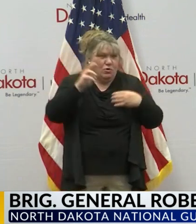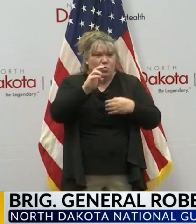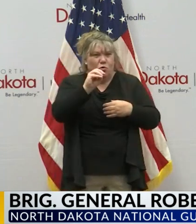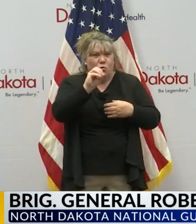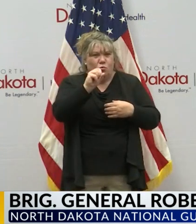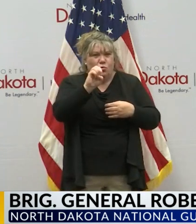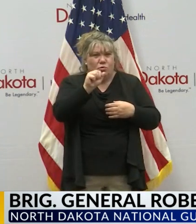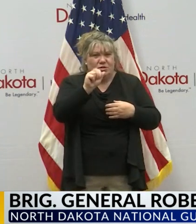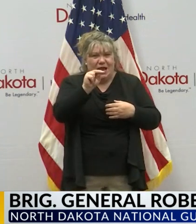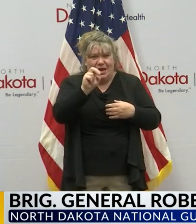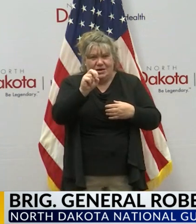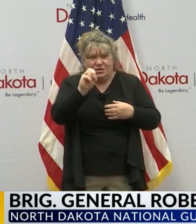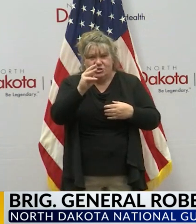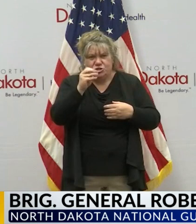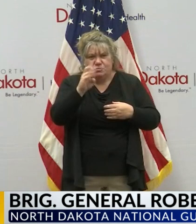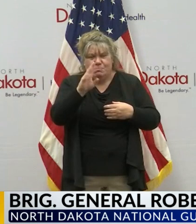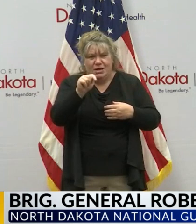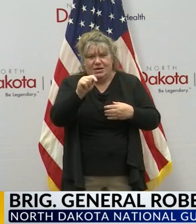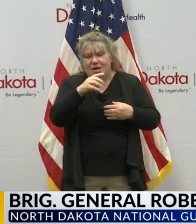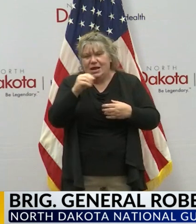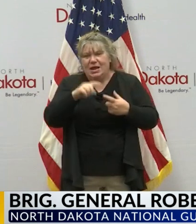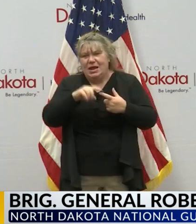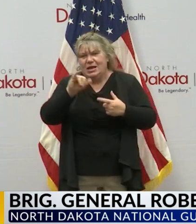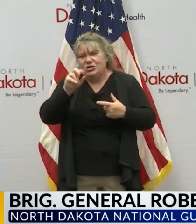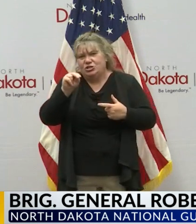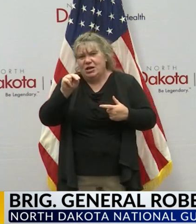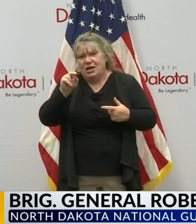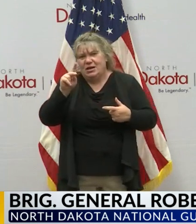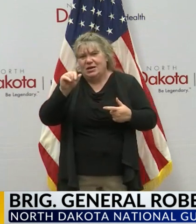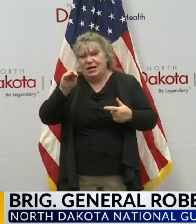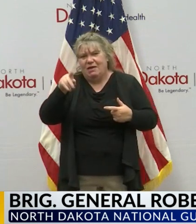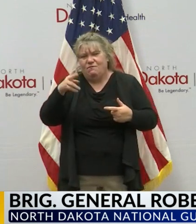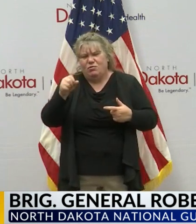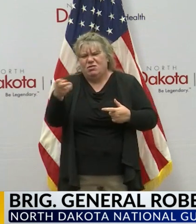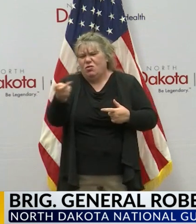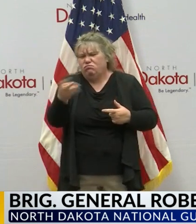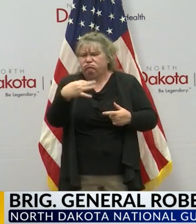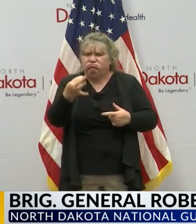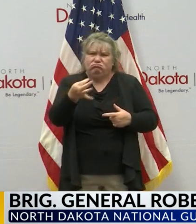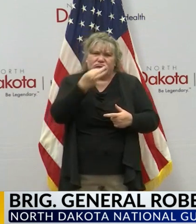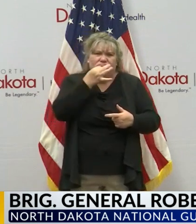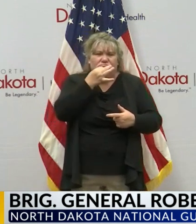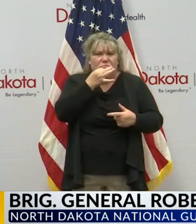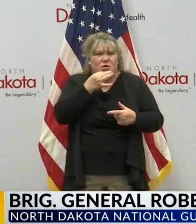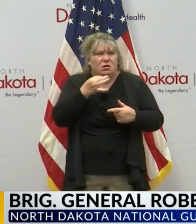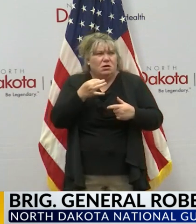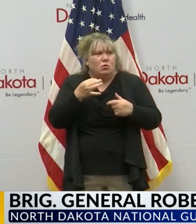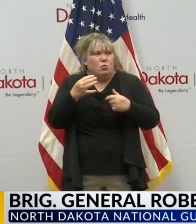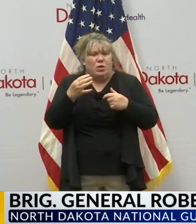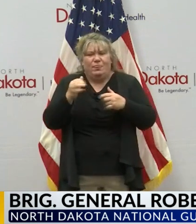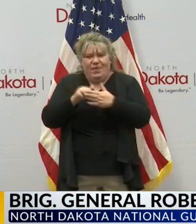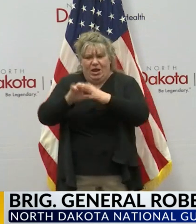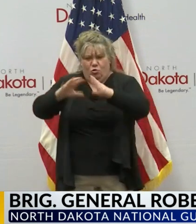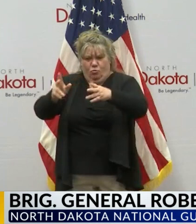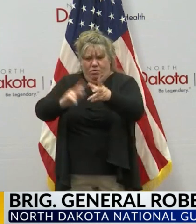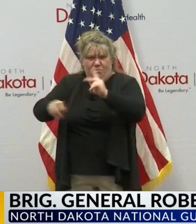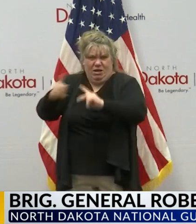Schmidt and Jan Campos. They're doing a great job with that priority of the vulnerable